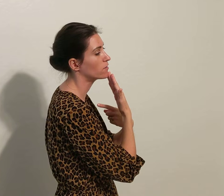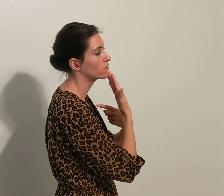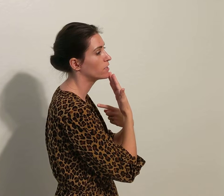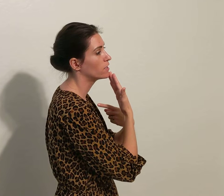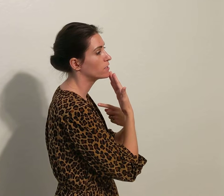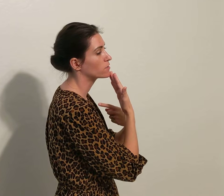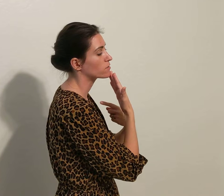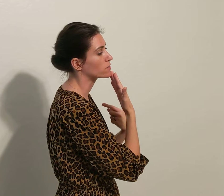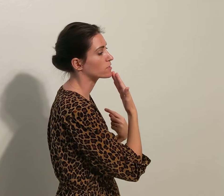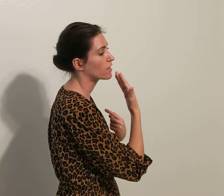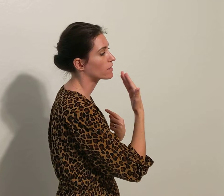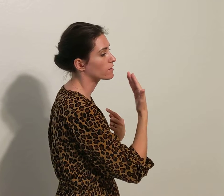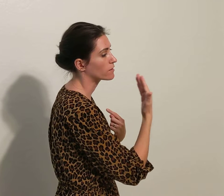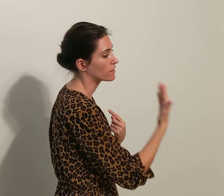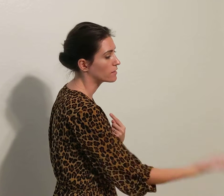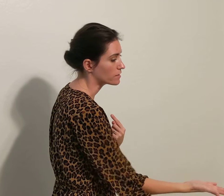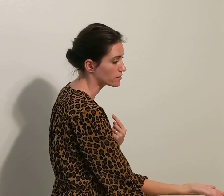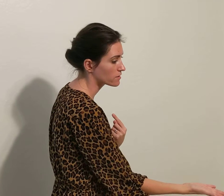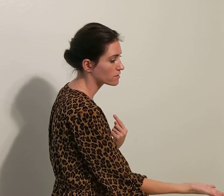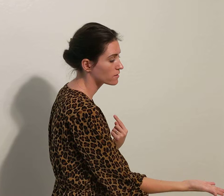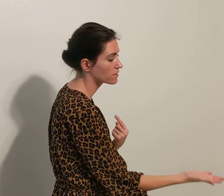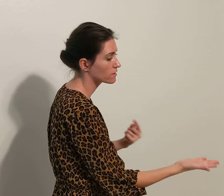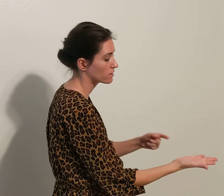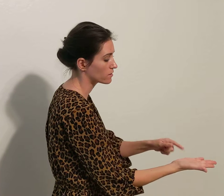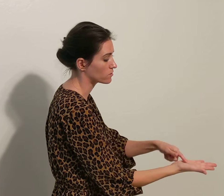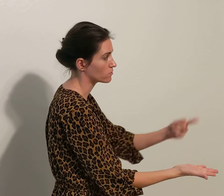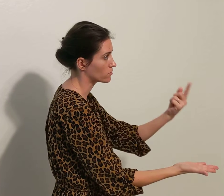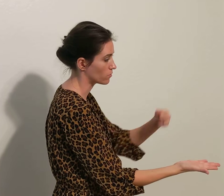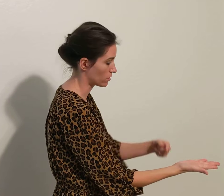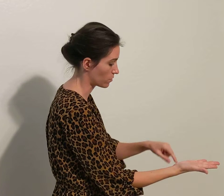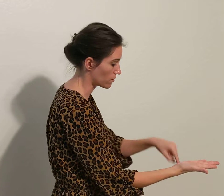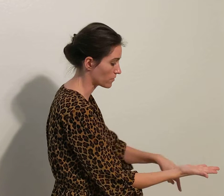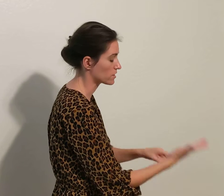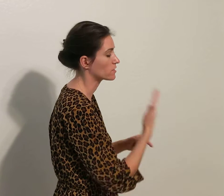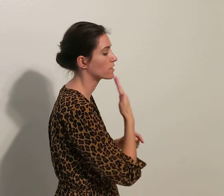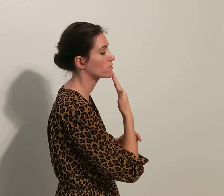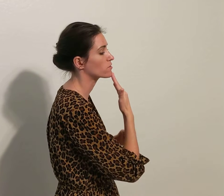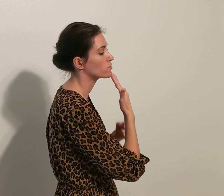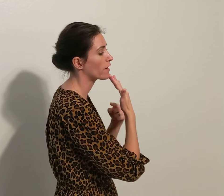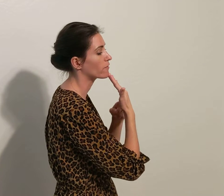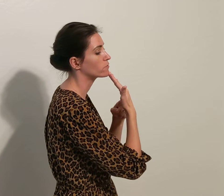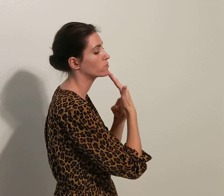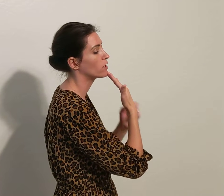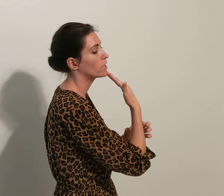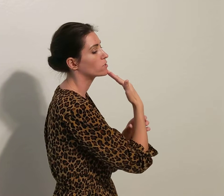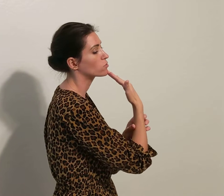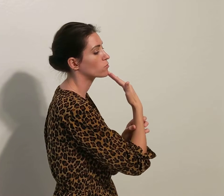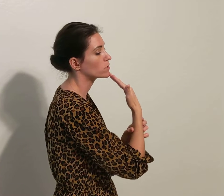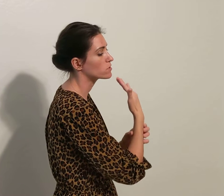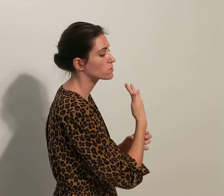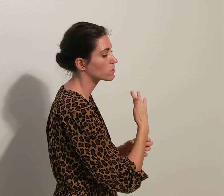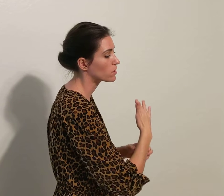yourself. So it's not this, because you want your palm facing down. So you have to twist your